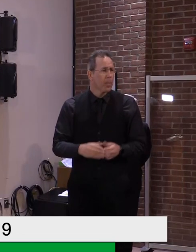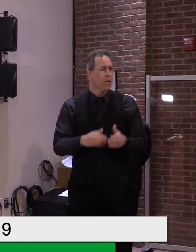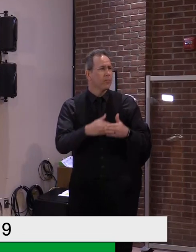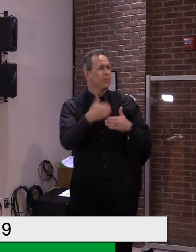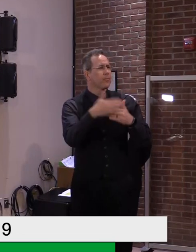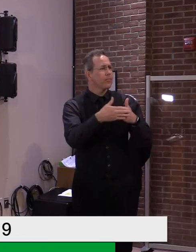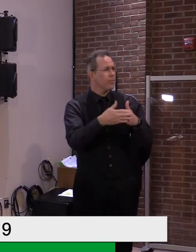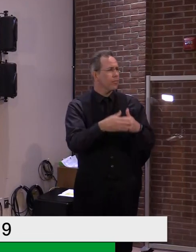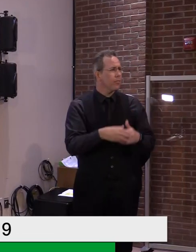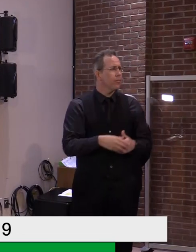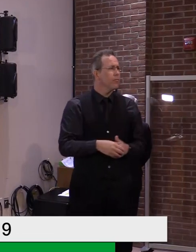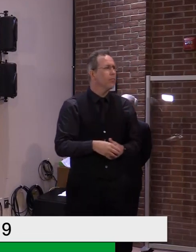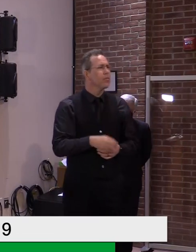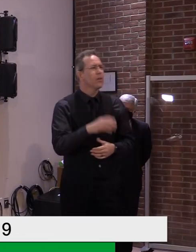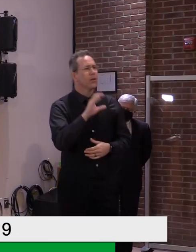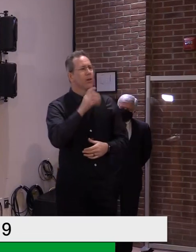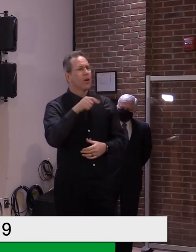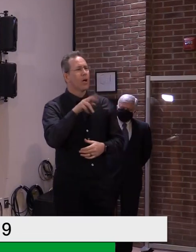All